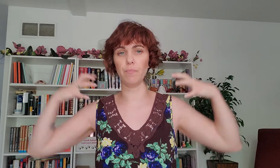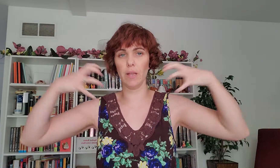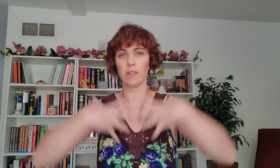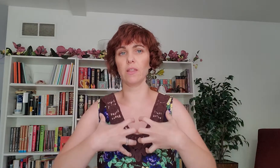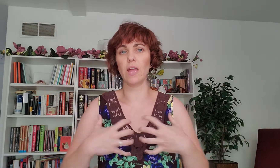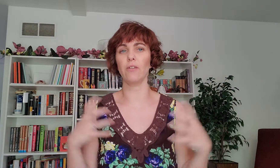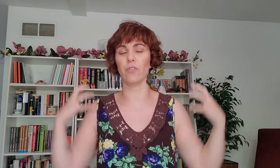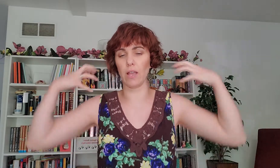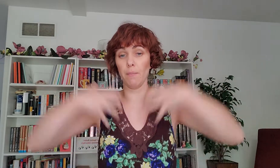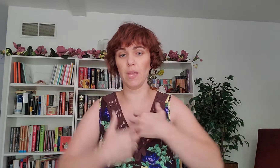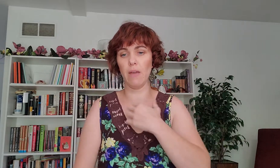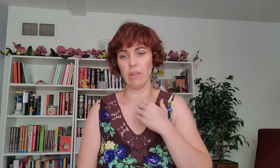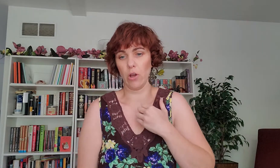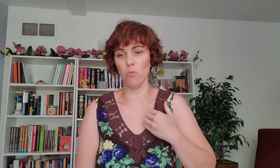It's a sign for like a big heavy coat.